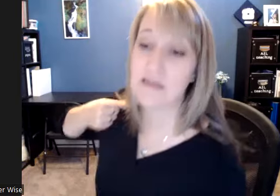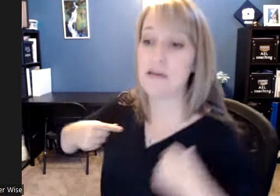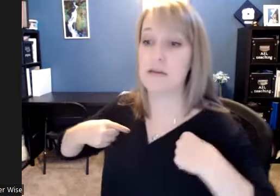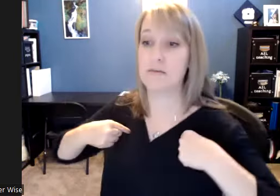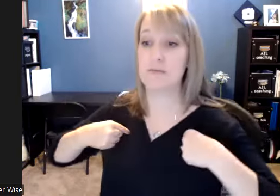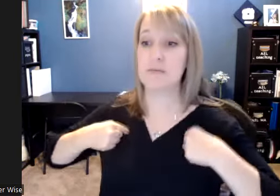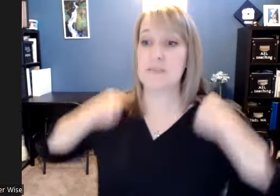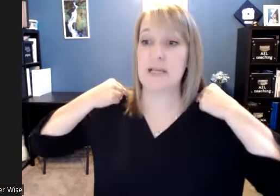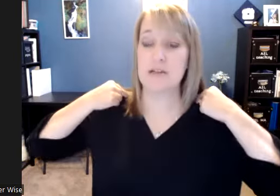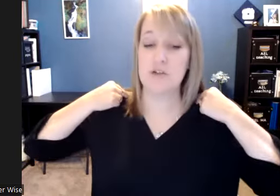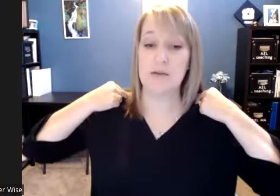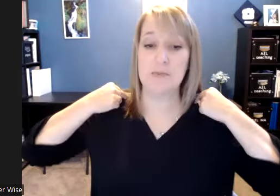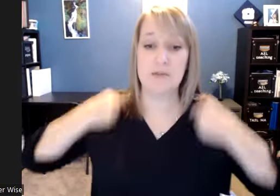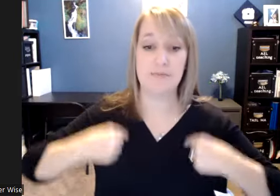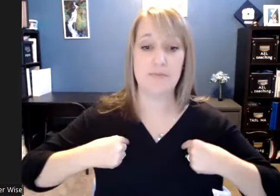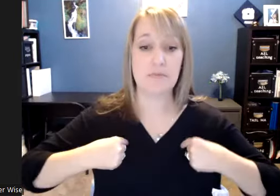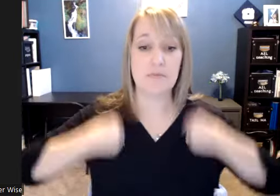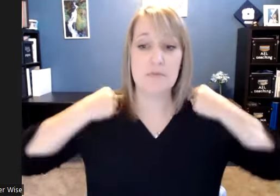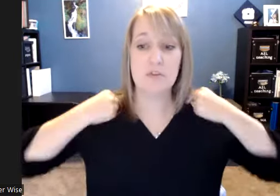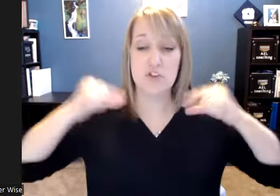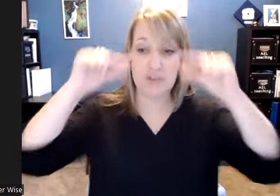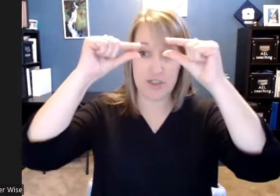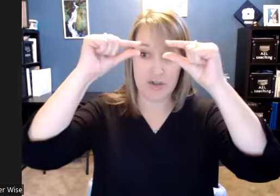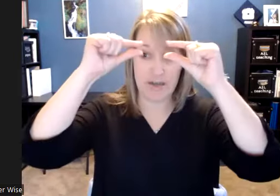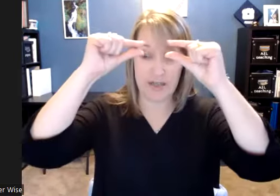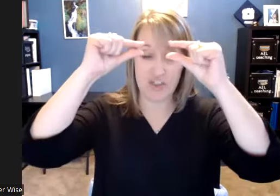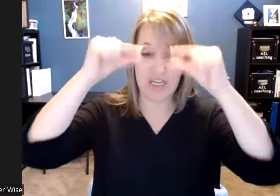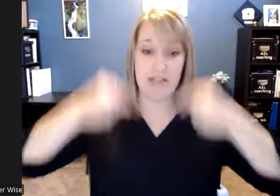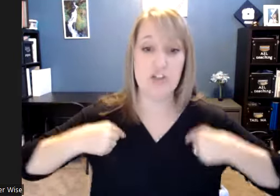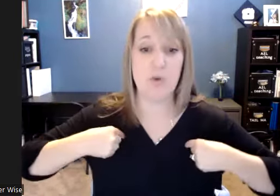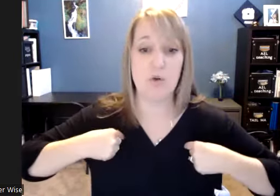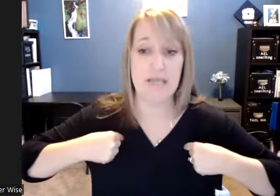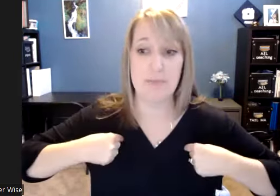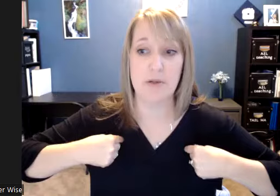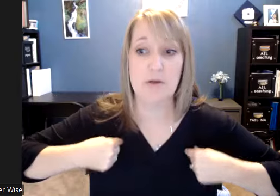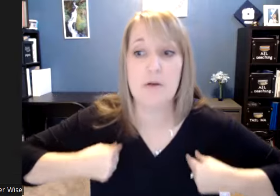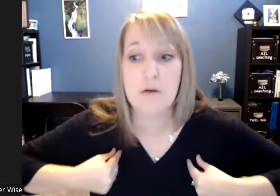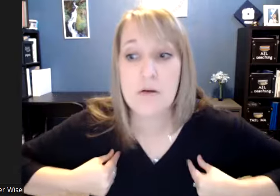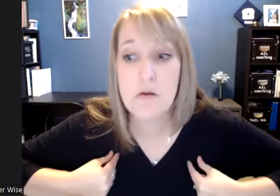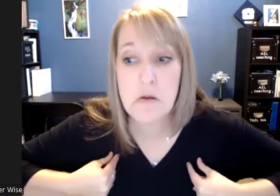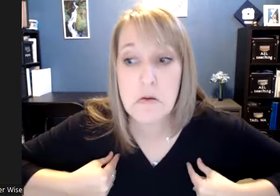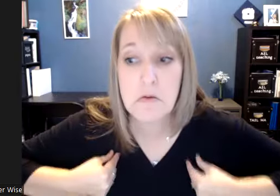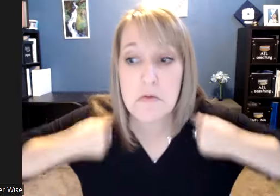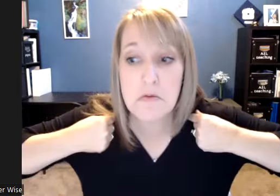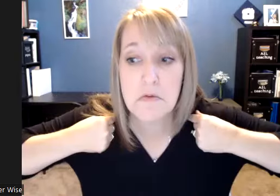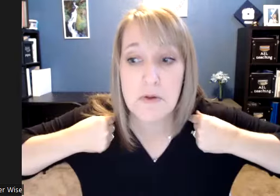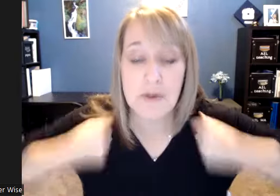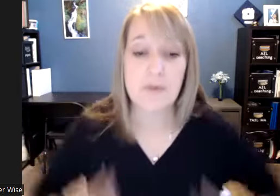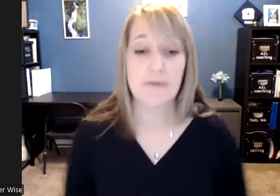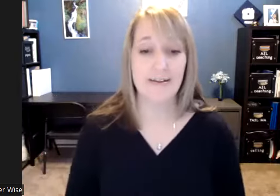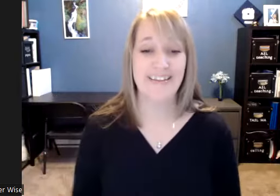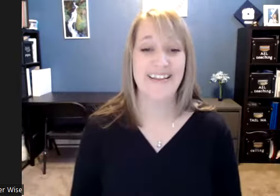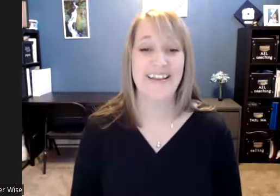Yeah, spaghetti straps. So just make sure you have that G hand shape the whole time. There we go.